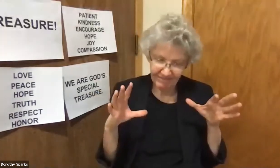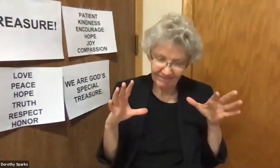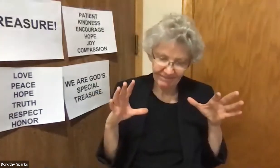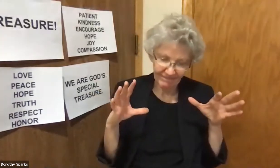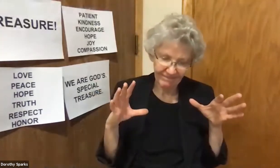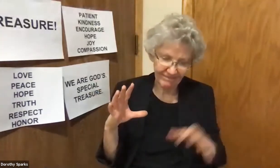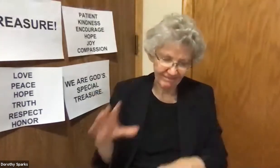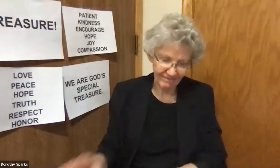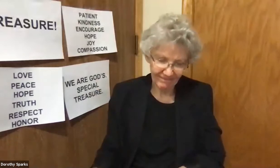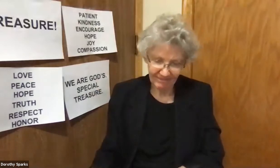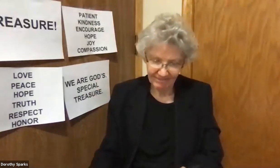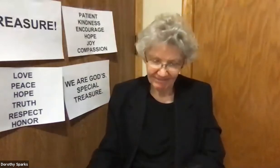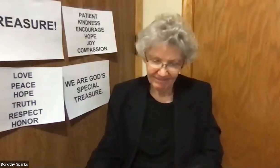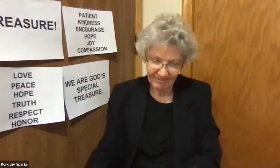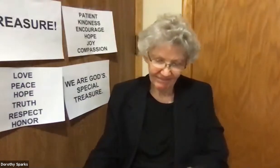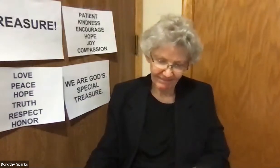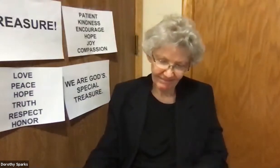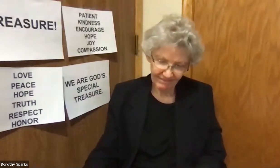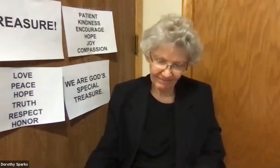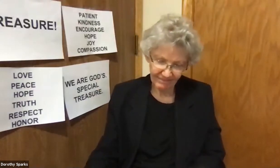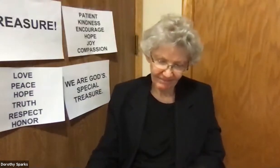relationships are fractured.